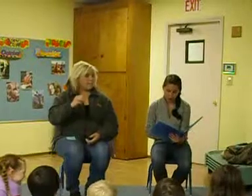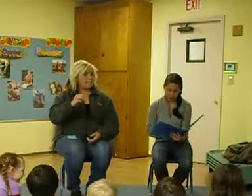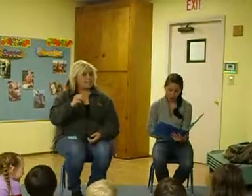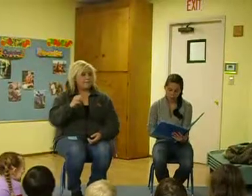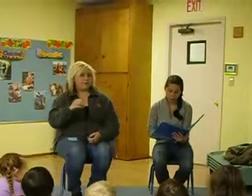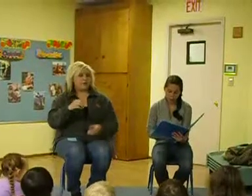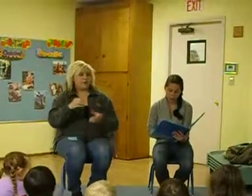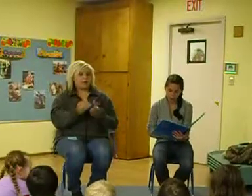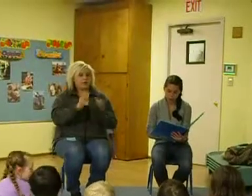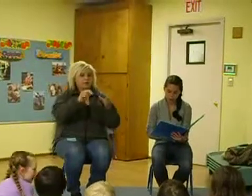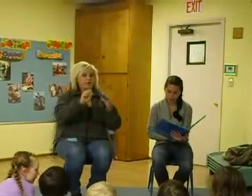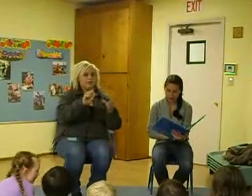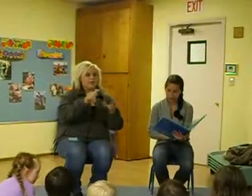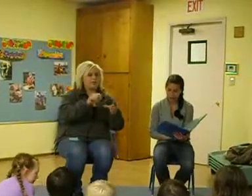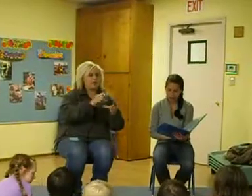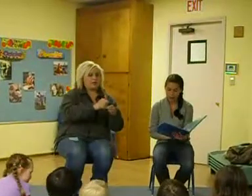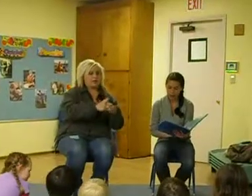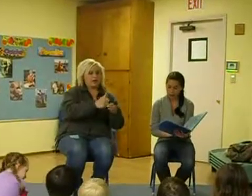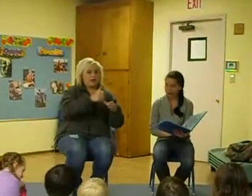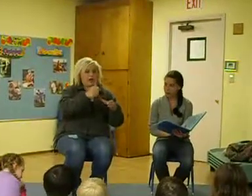baby bird flew. Max flew to save it.